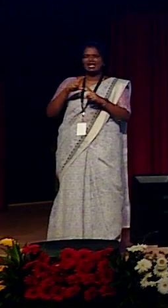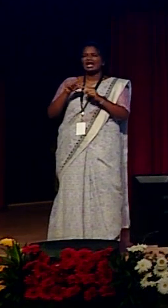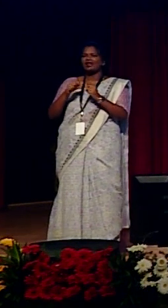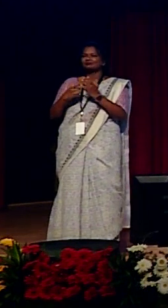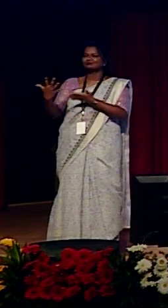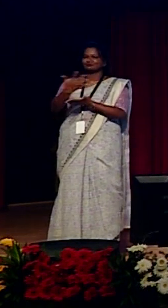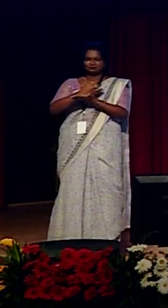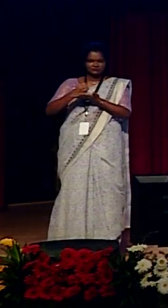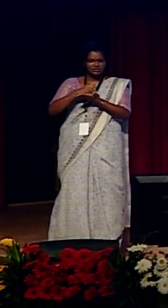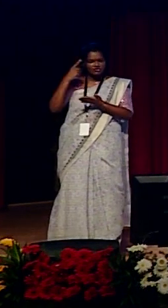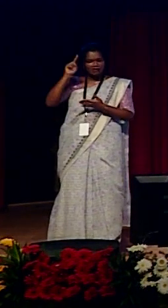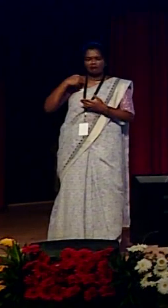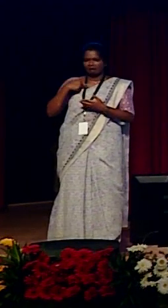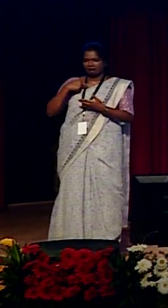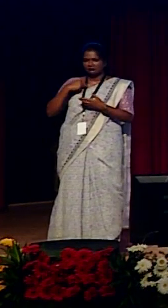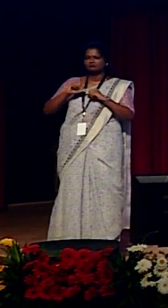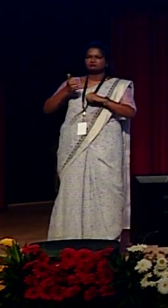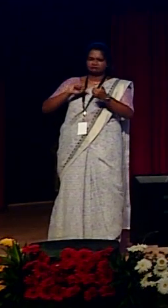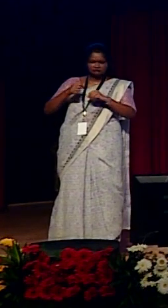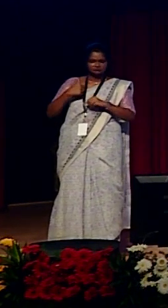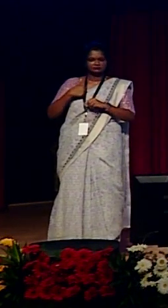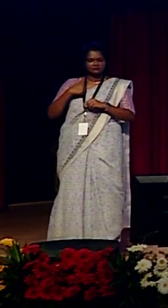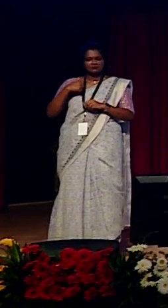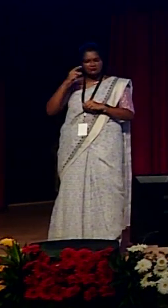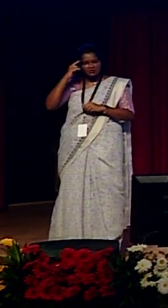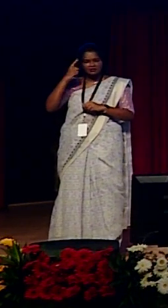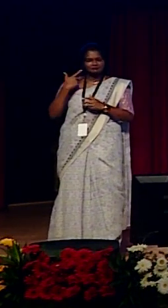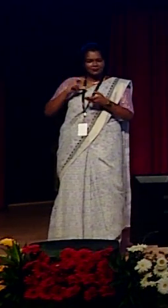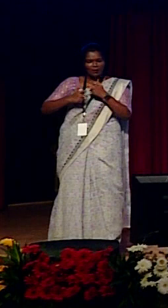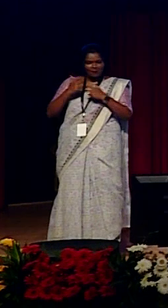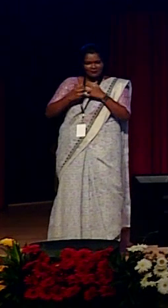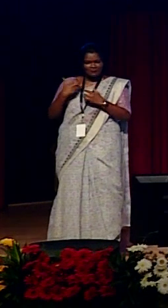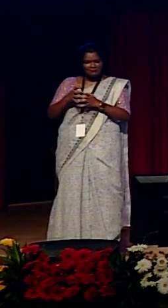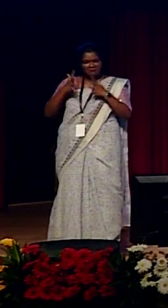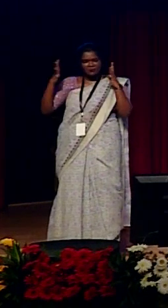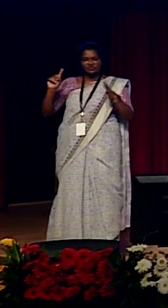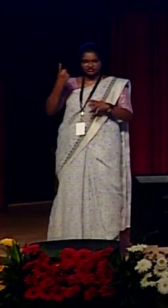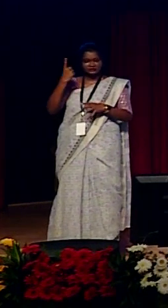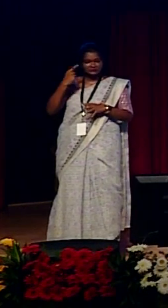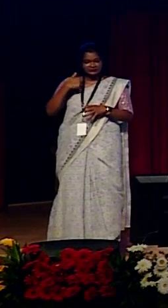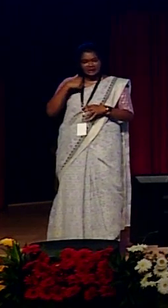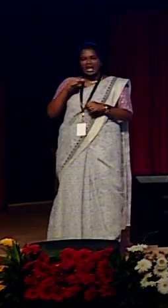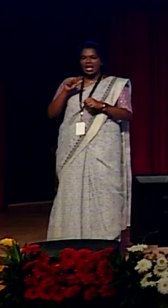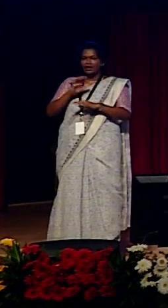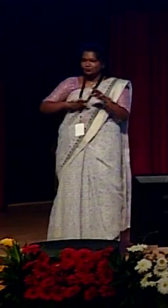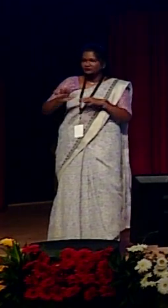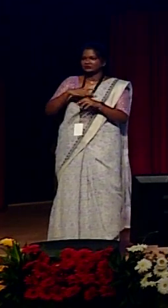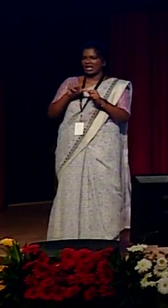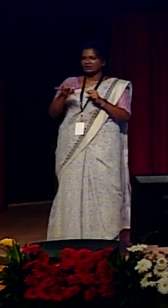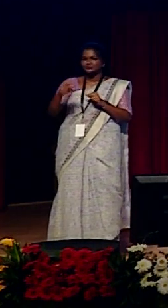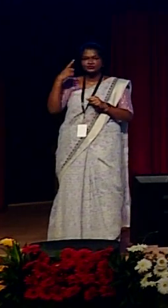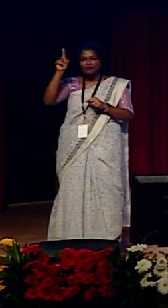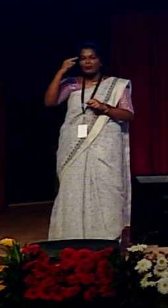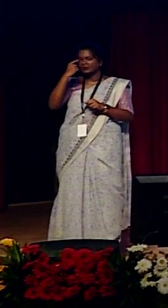a decision that we should maybe tackle the bigger problems first, that is maybe make experiments and activities accessible